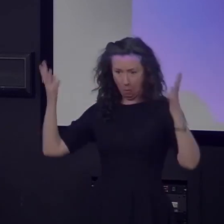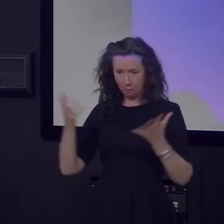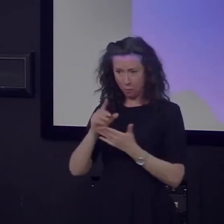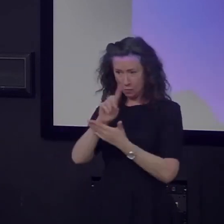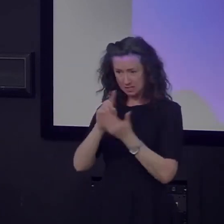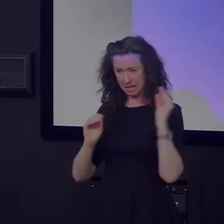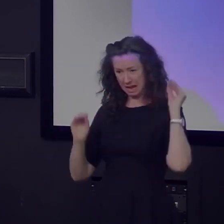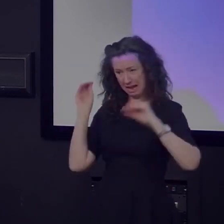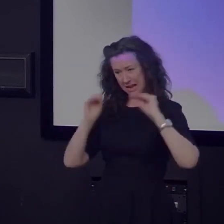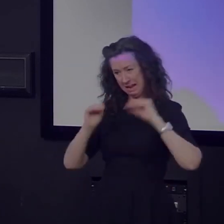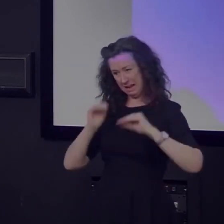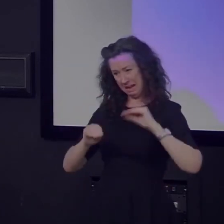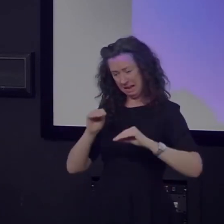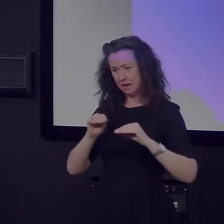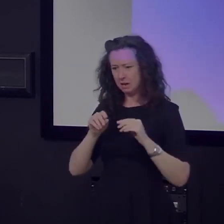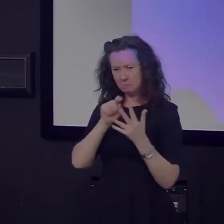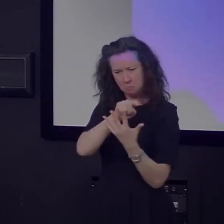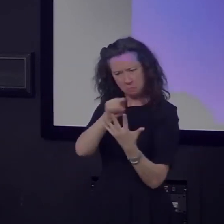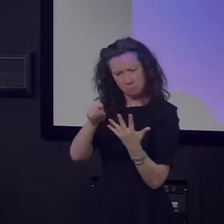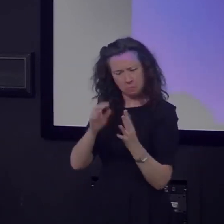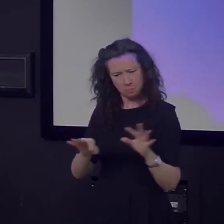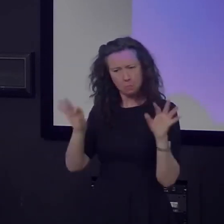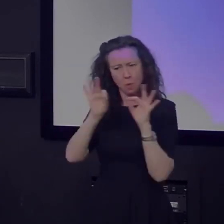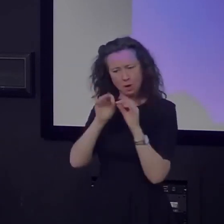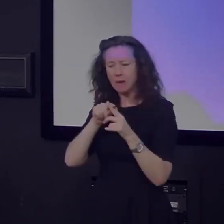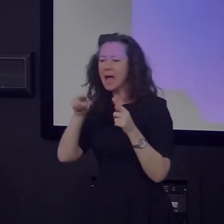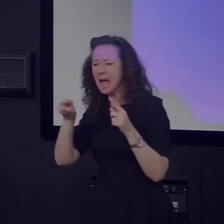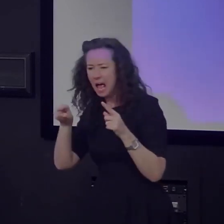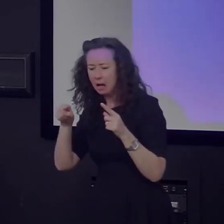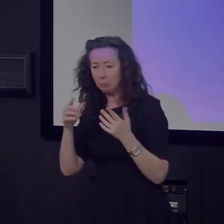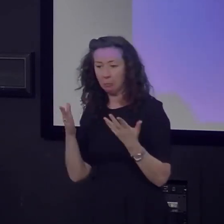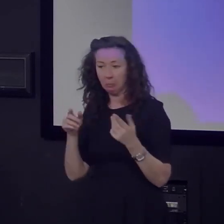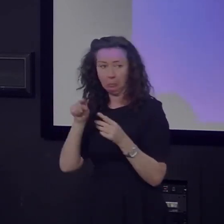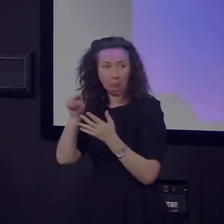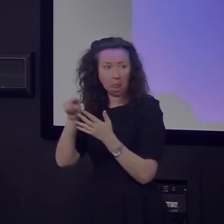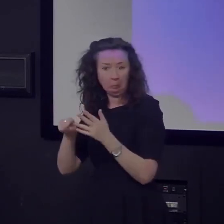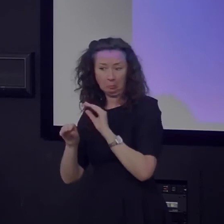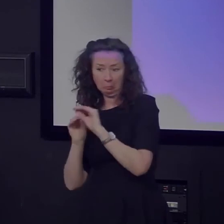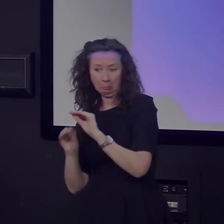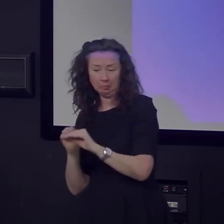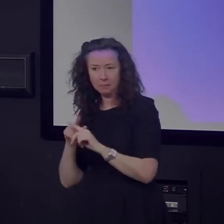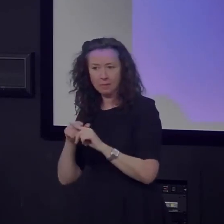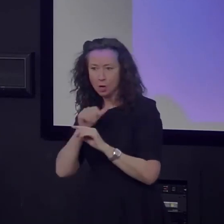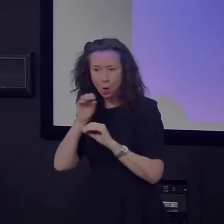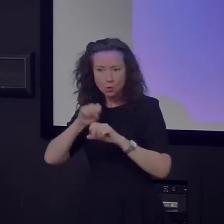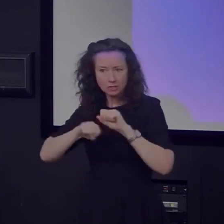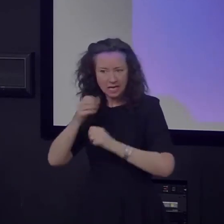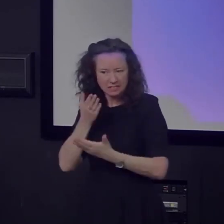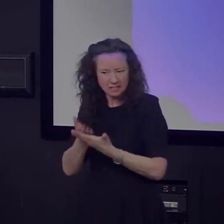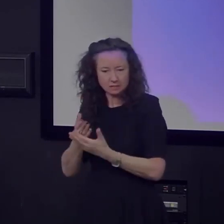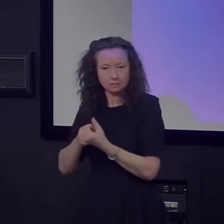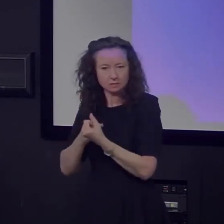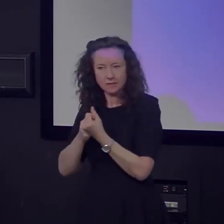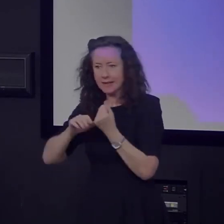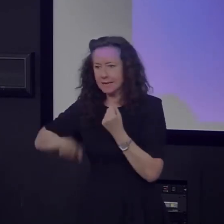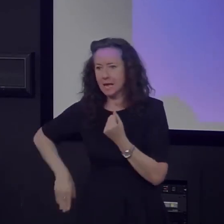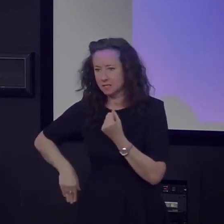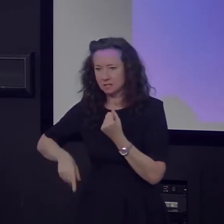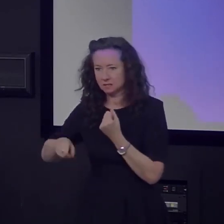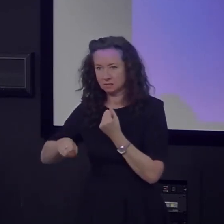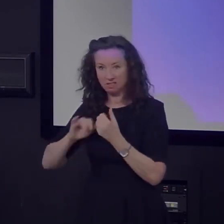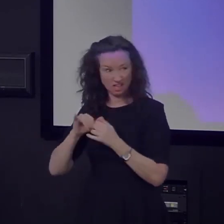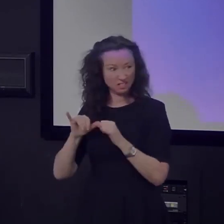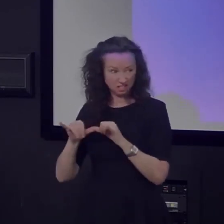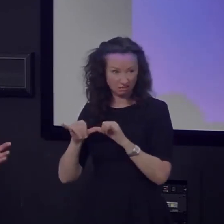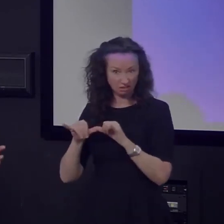might be important that you really don't have scientific support for. And that's just the nature of engineering. You